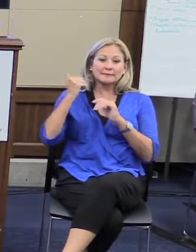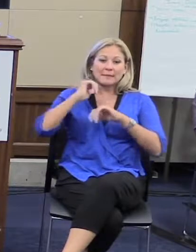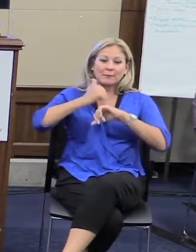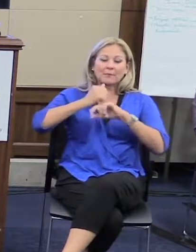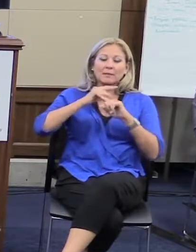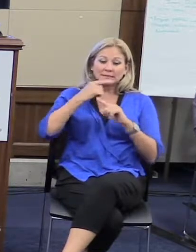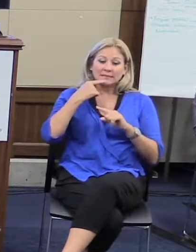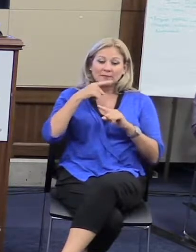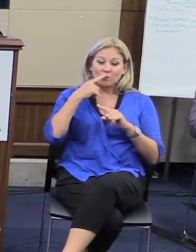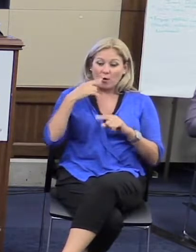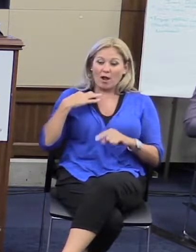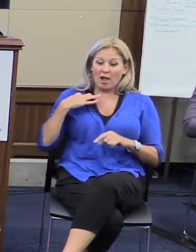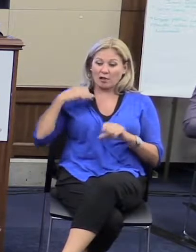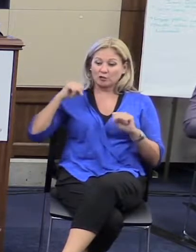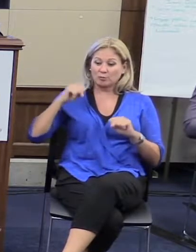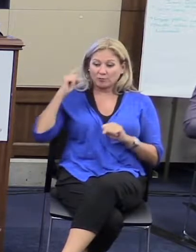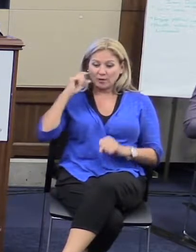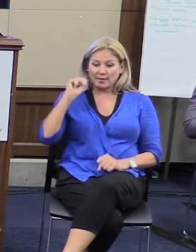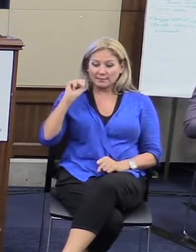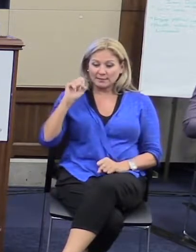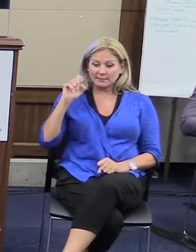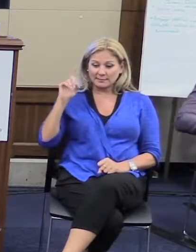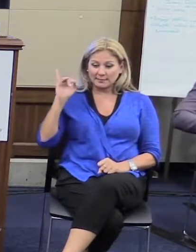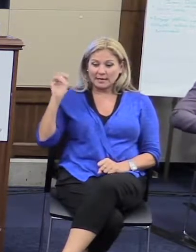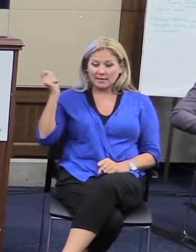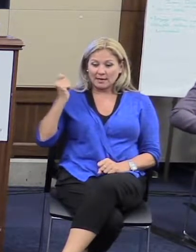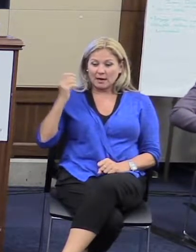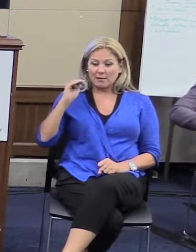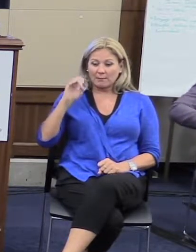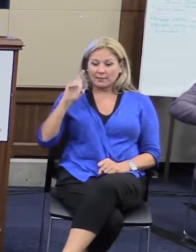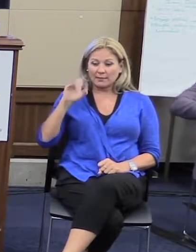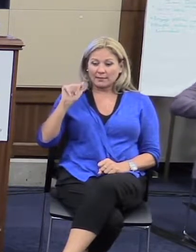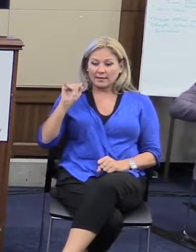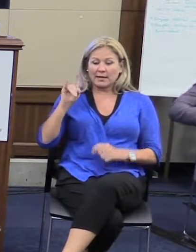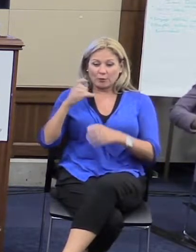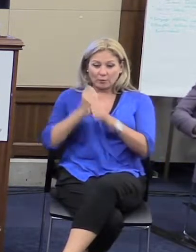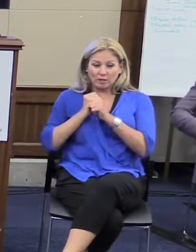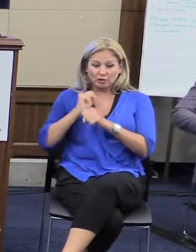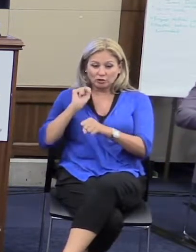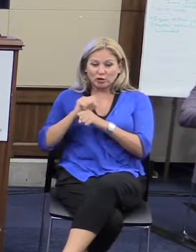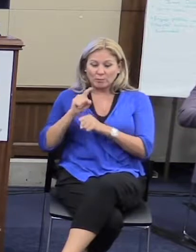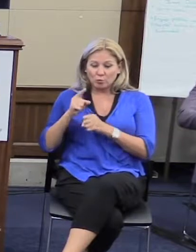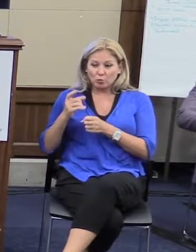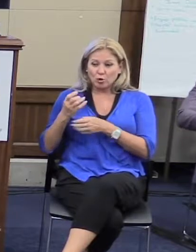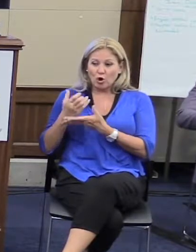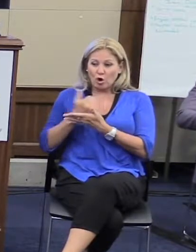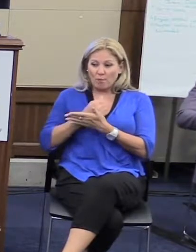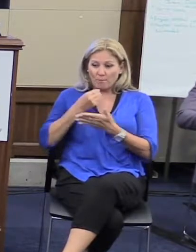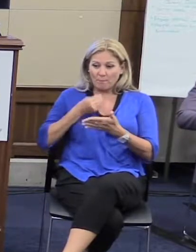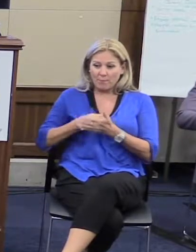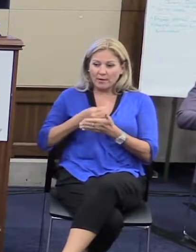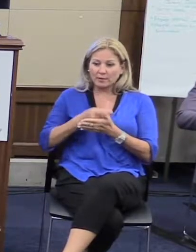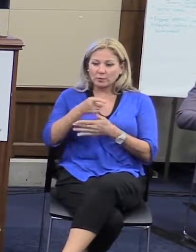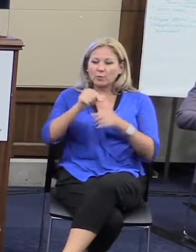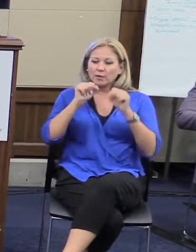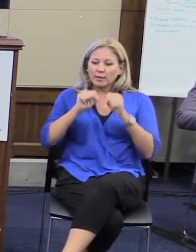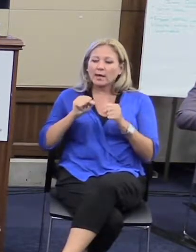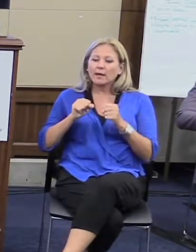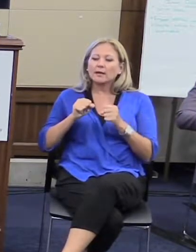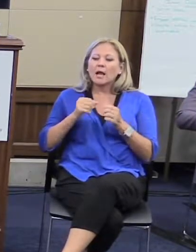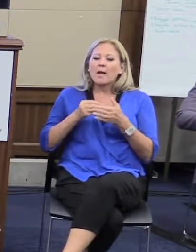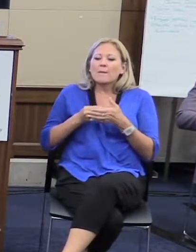if you're eligible for SSI and Medicaid and you get a job and you get earnings, you can buy